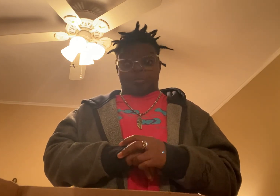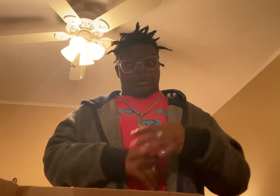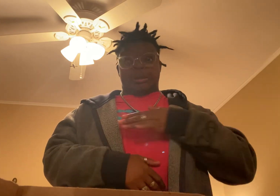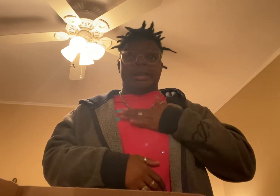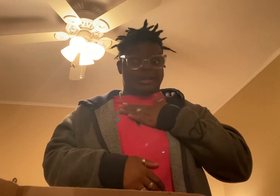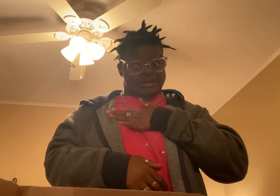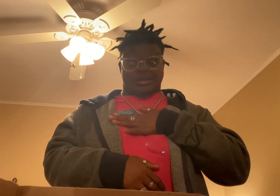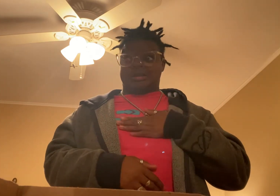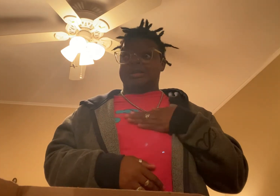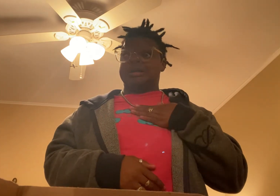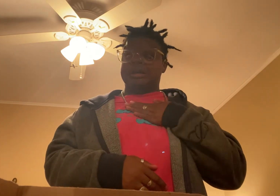Please